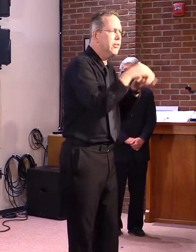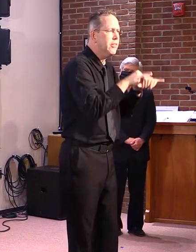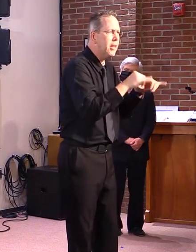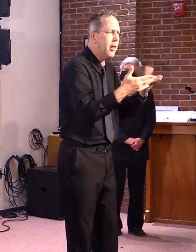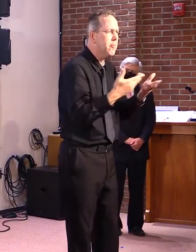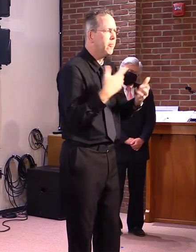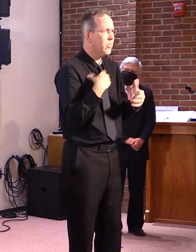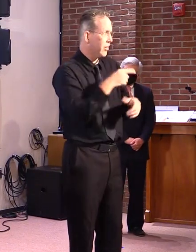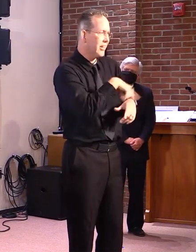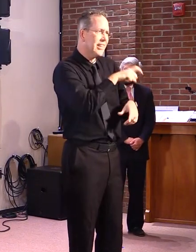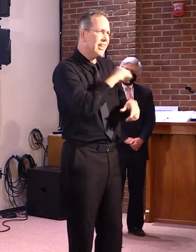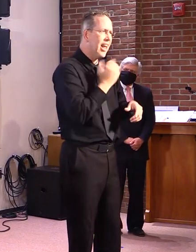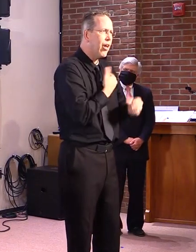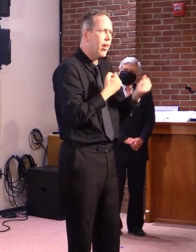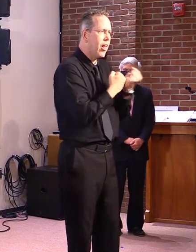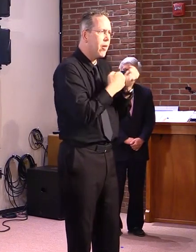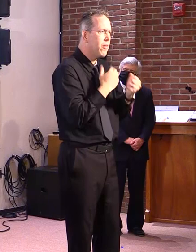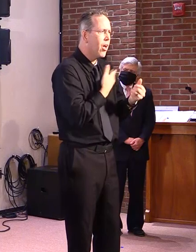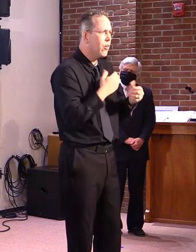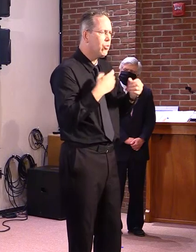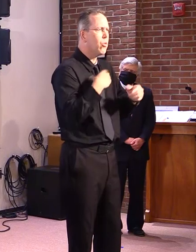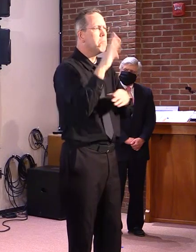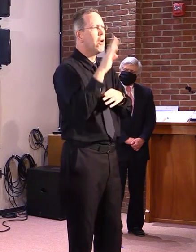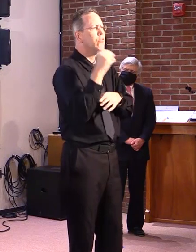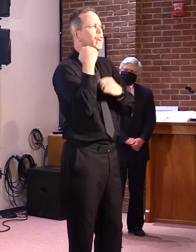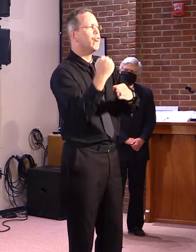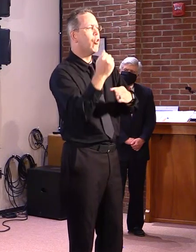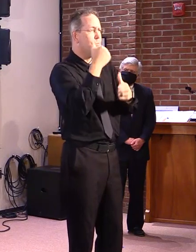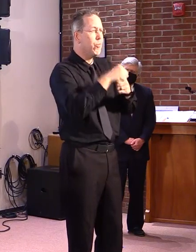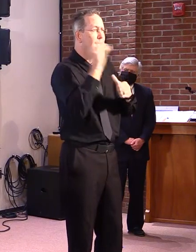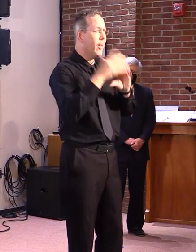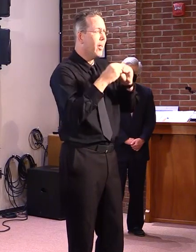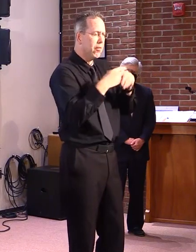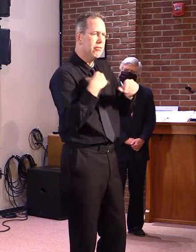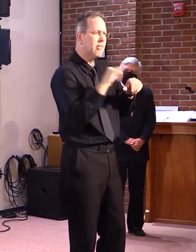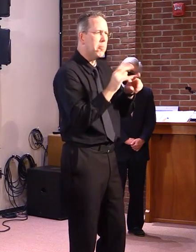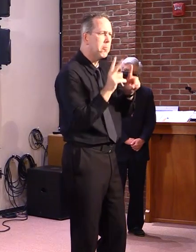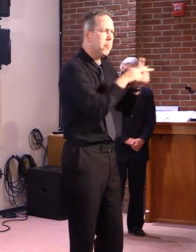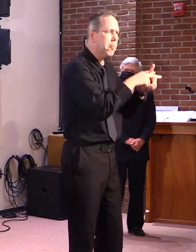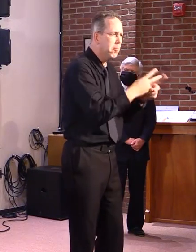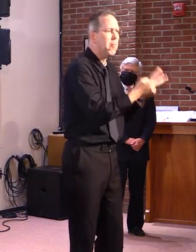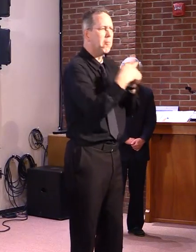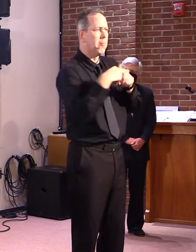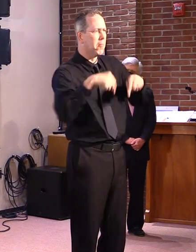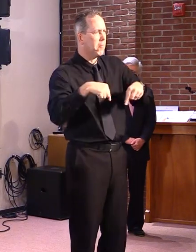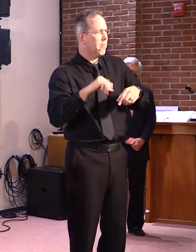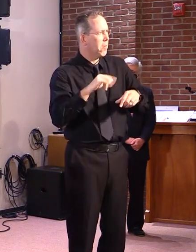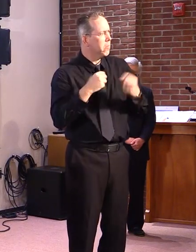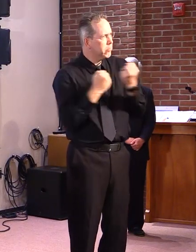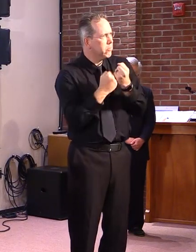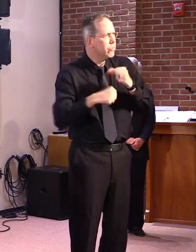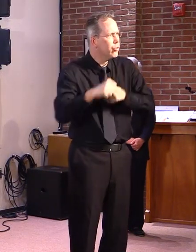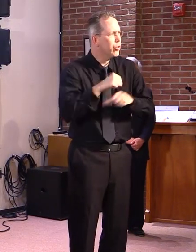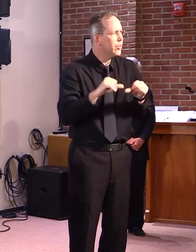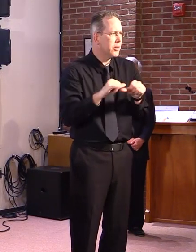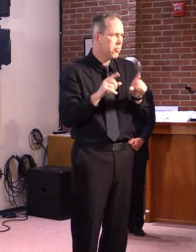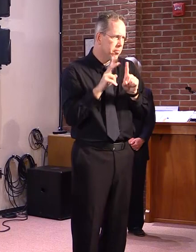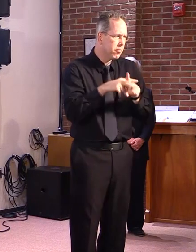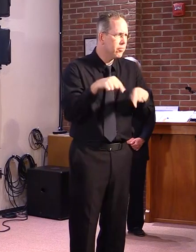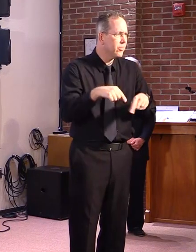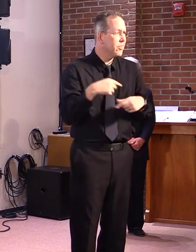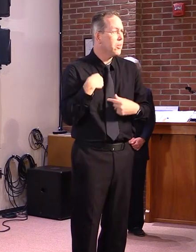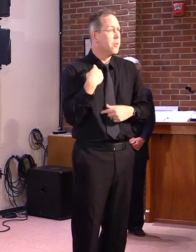as well. We should look at this the same way. This has been an attack on Black lives for far too